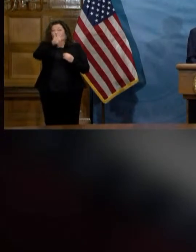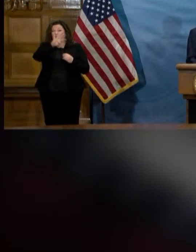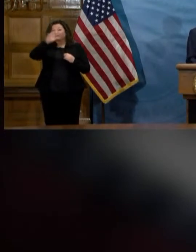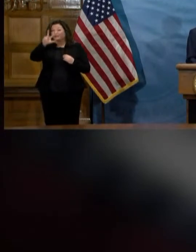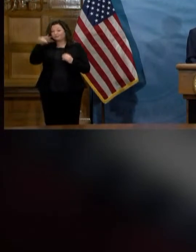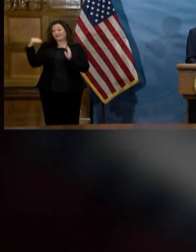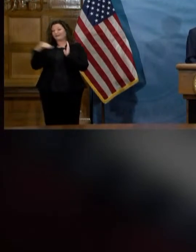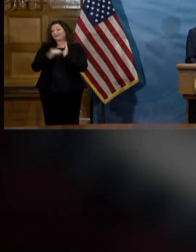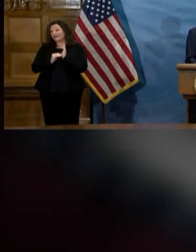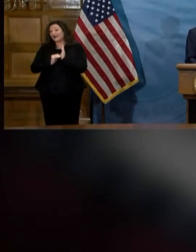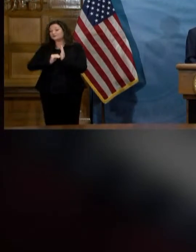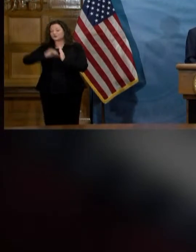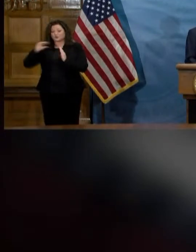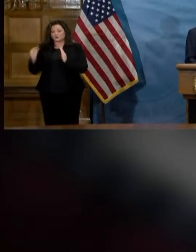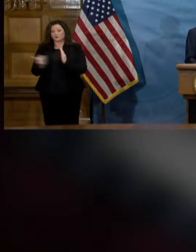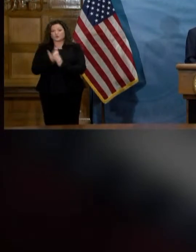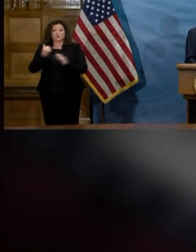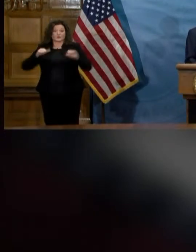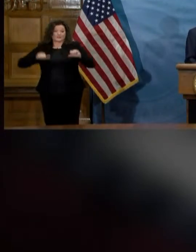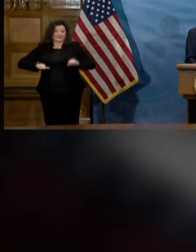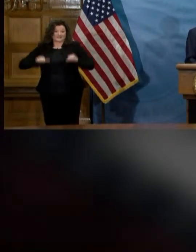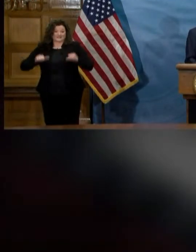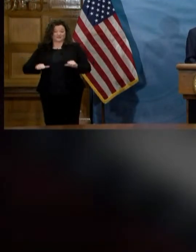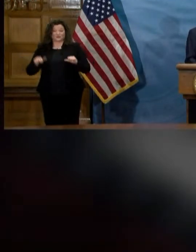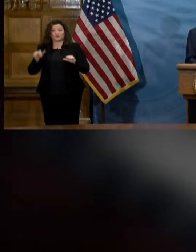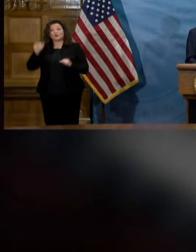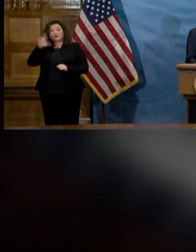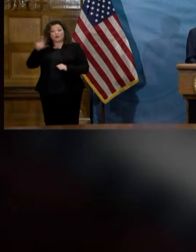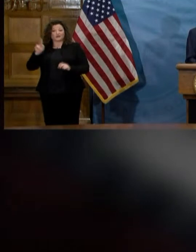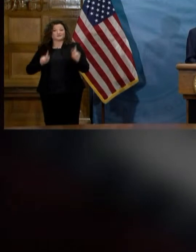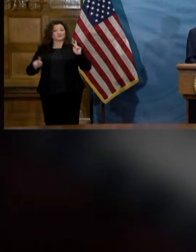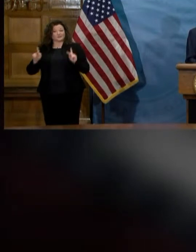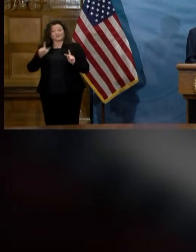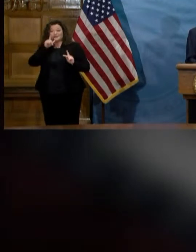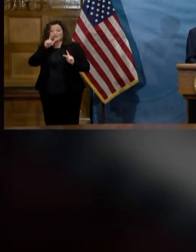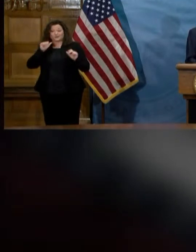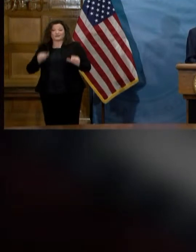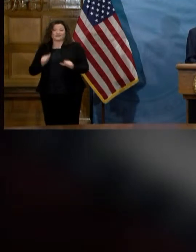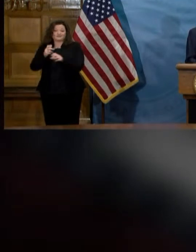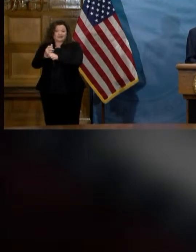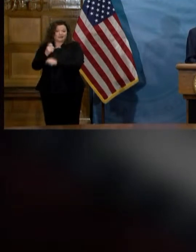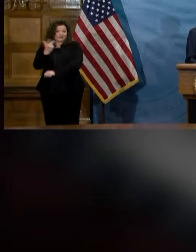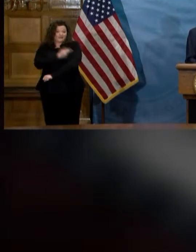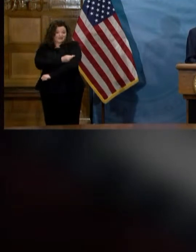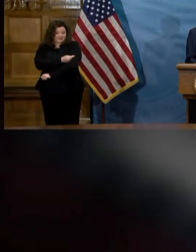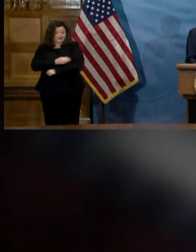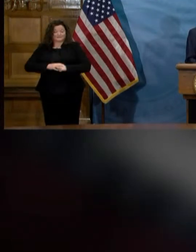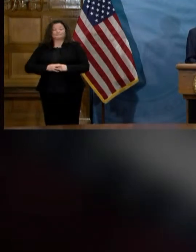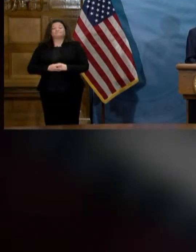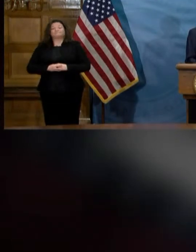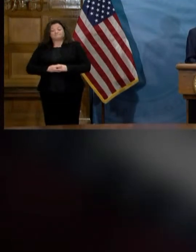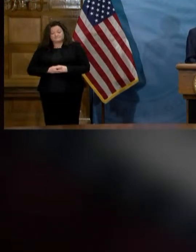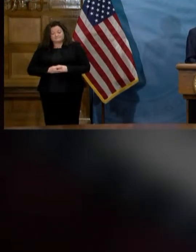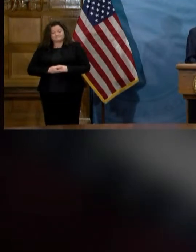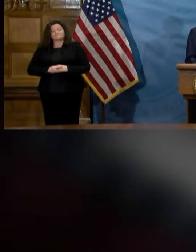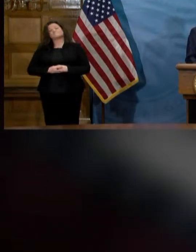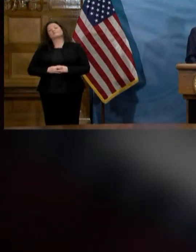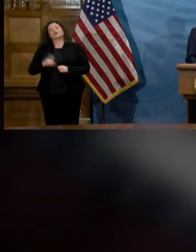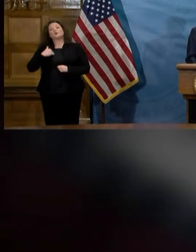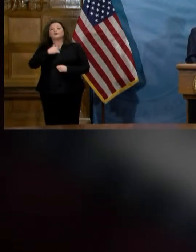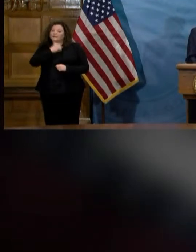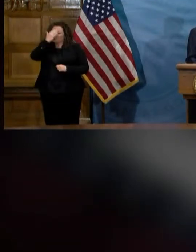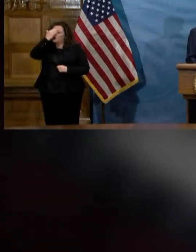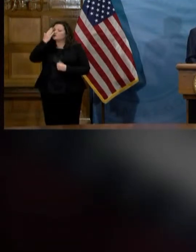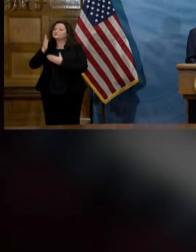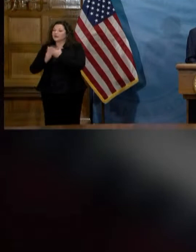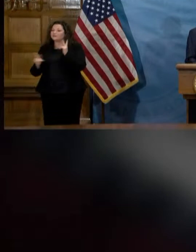443,000 new potential Arkansans to be vaccinated. Now we know that some will